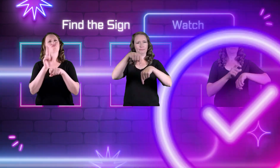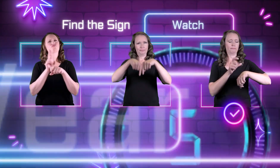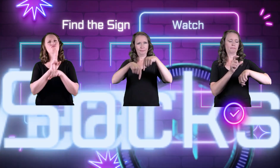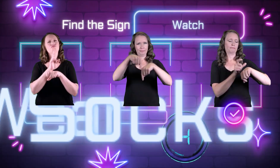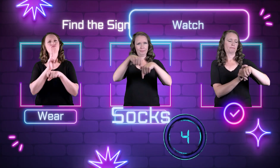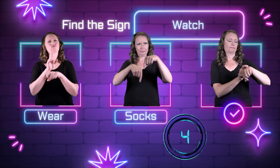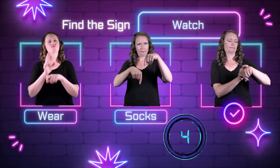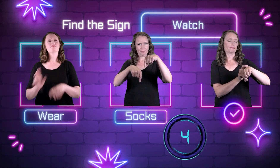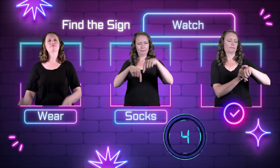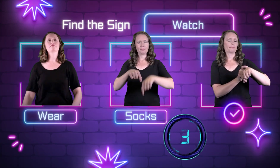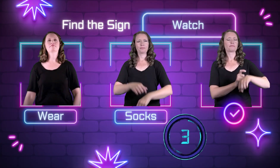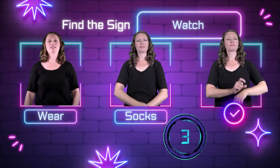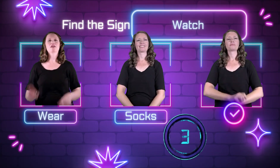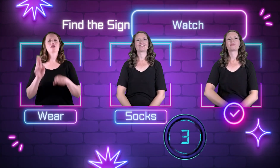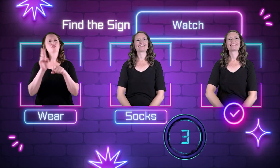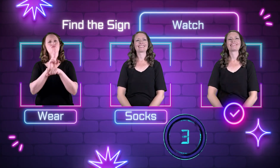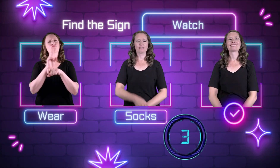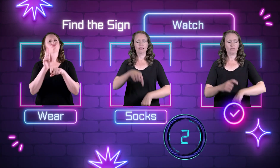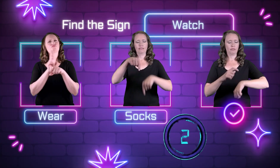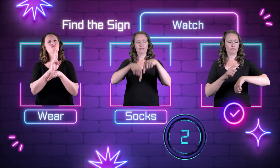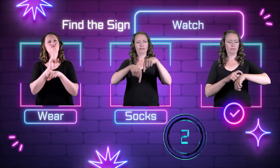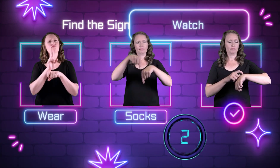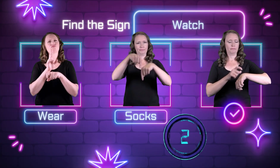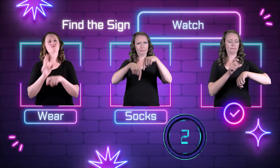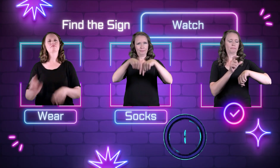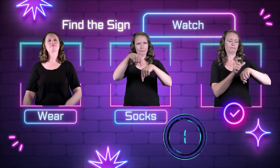The answer is C.